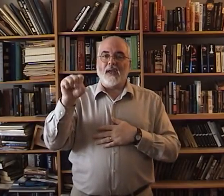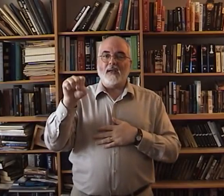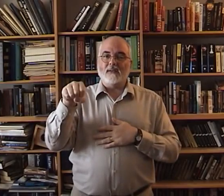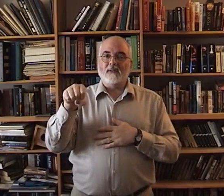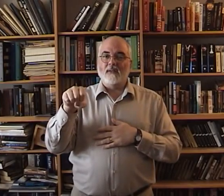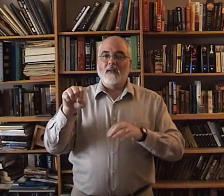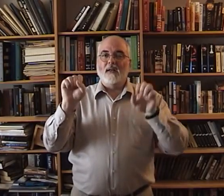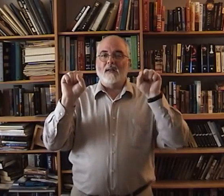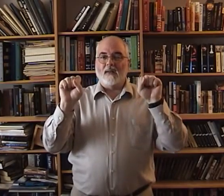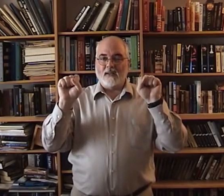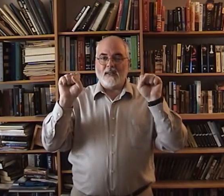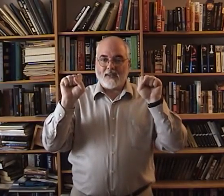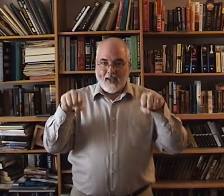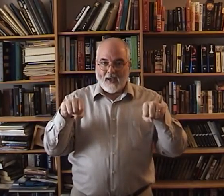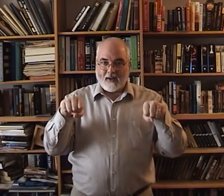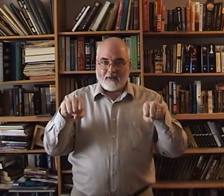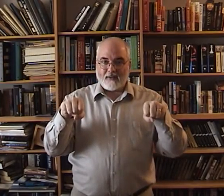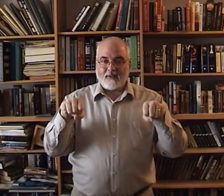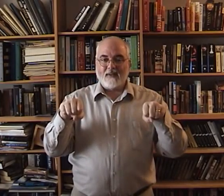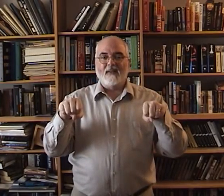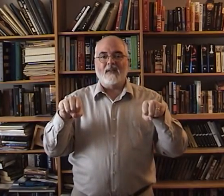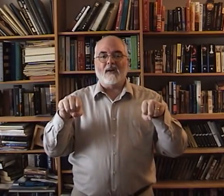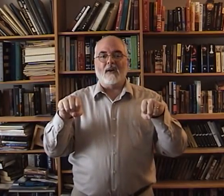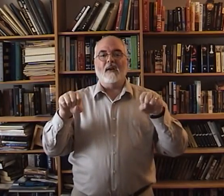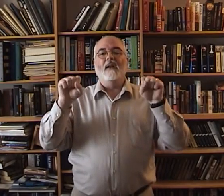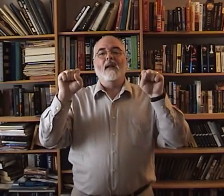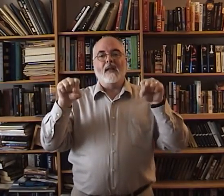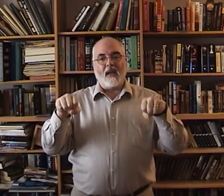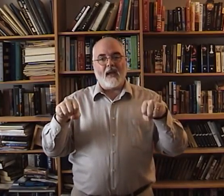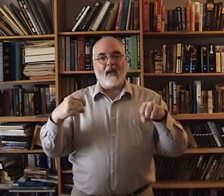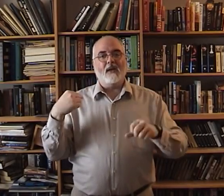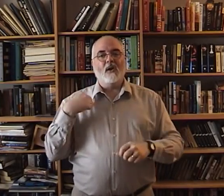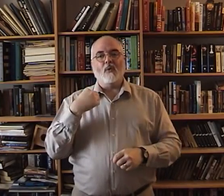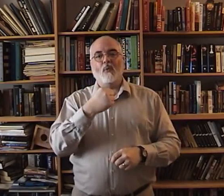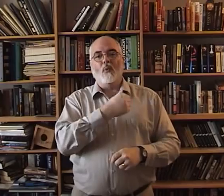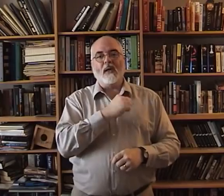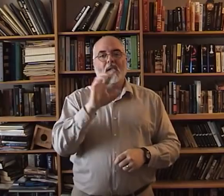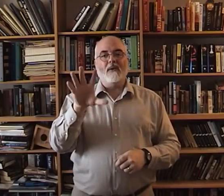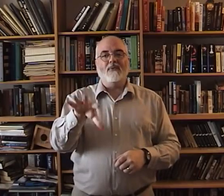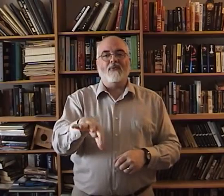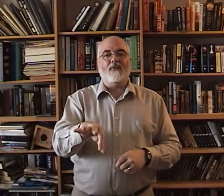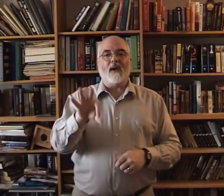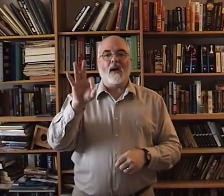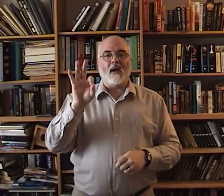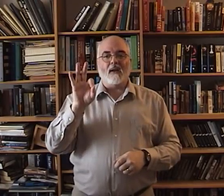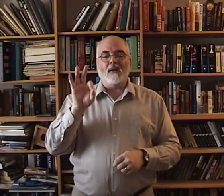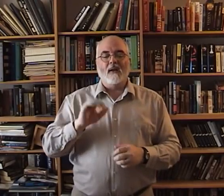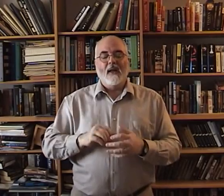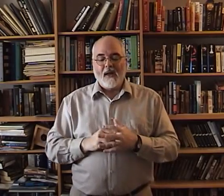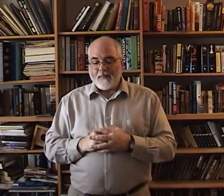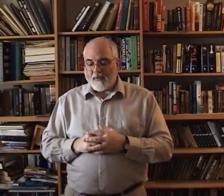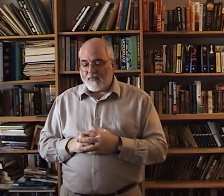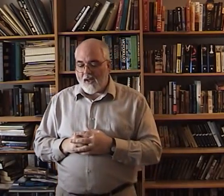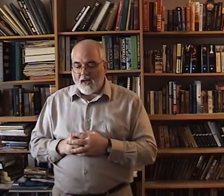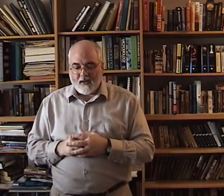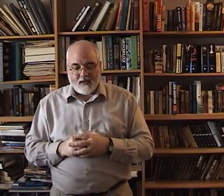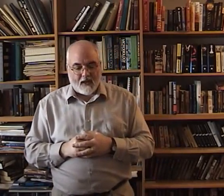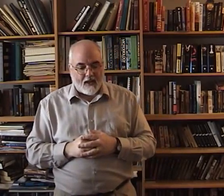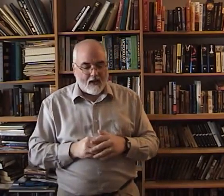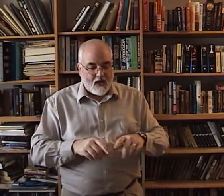yes. This is can. All right. Can we find? Find is like